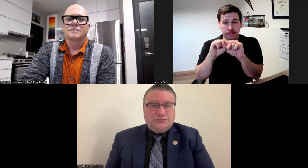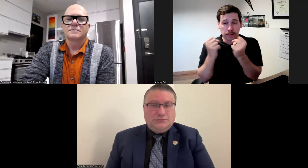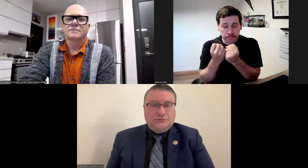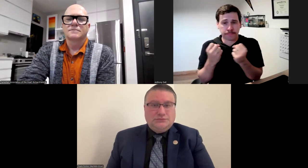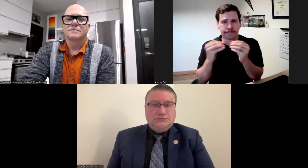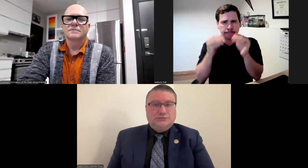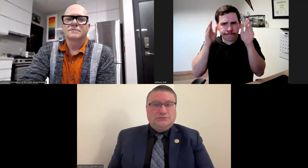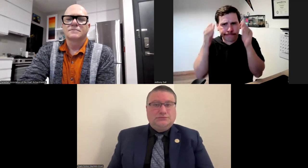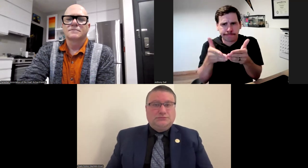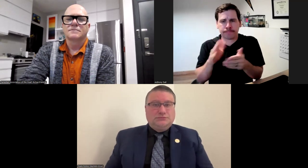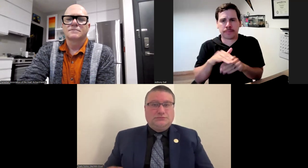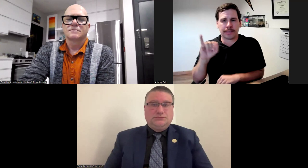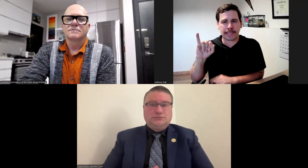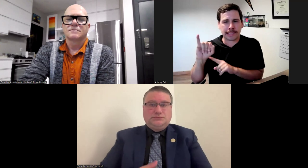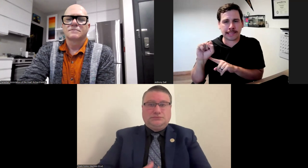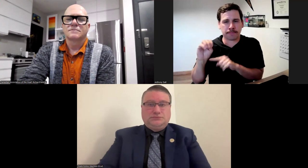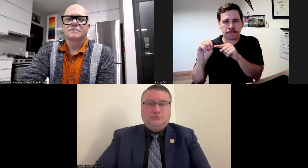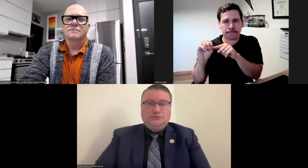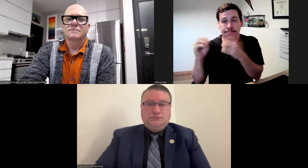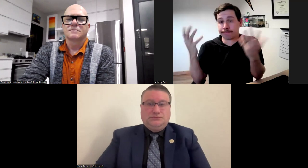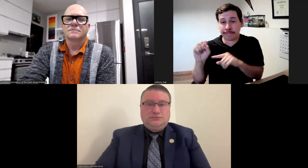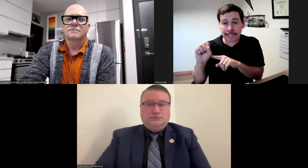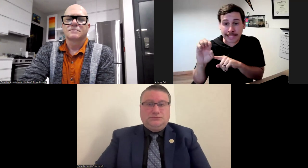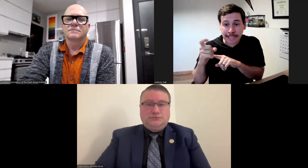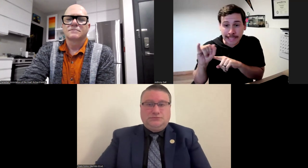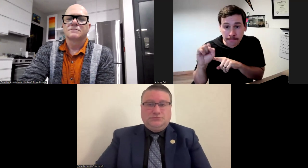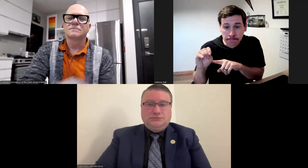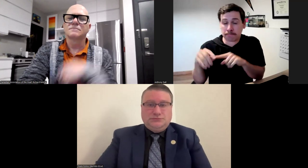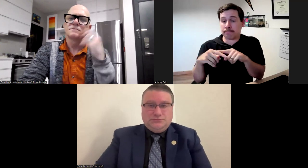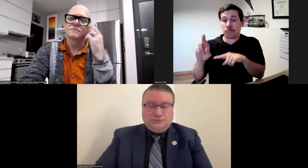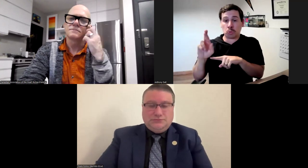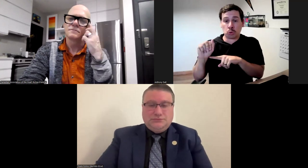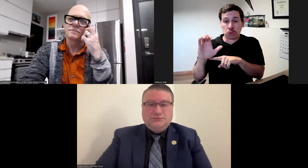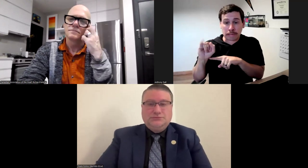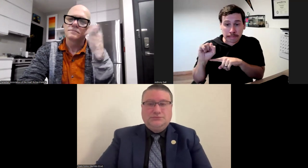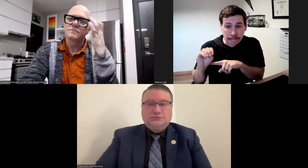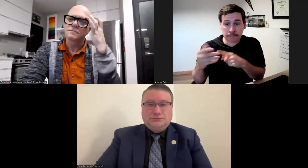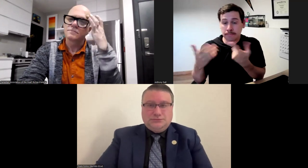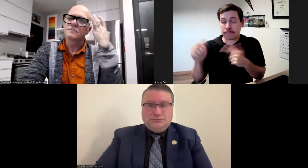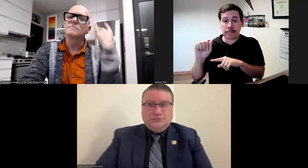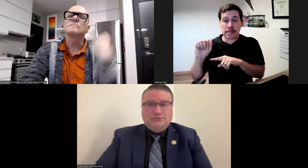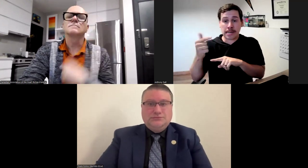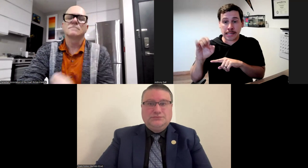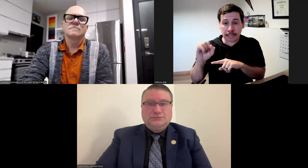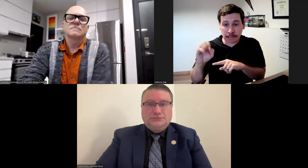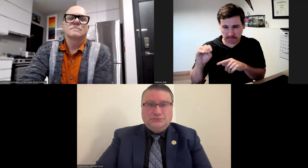while back when I was looking at isms, like sexism,